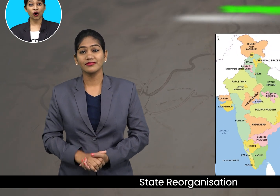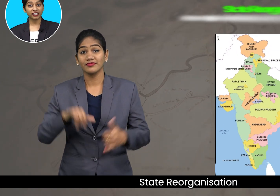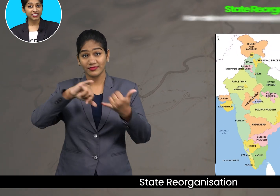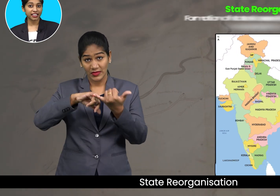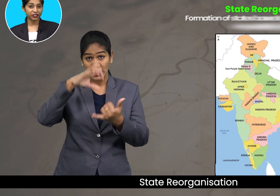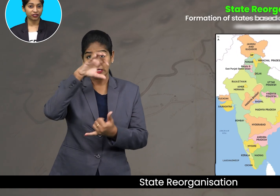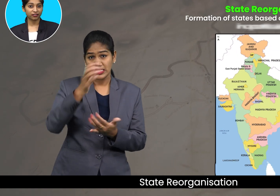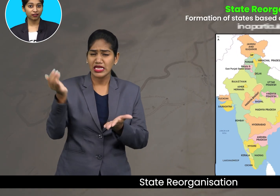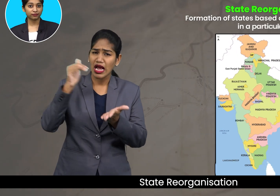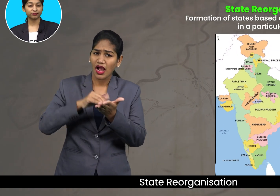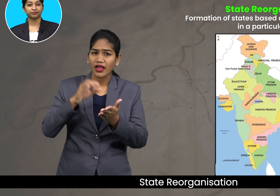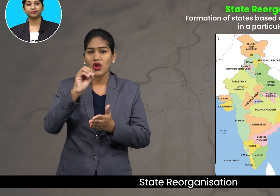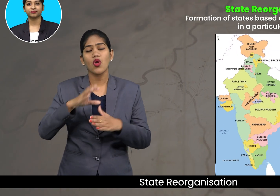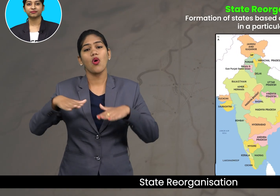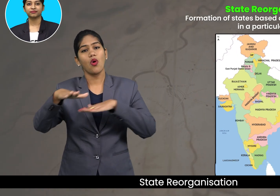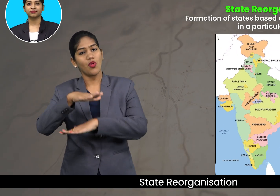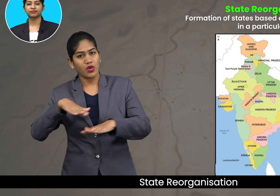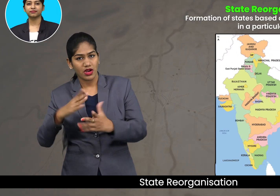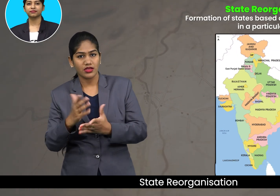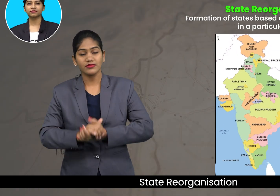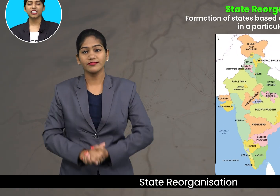State Reorganization,